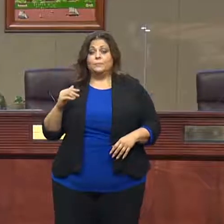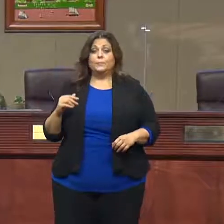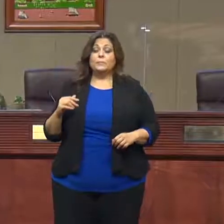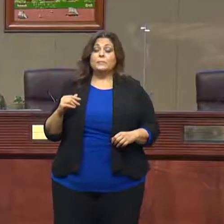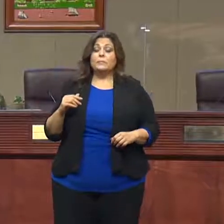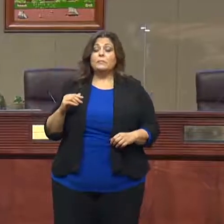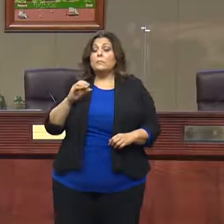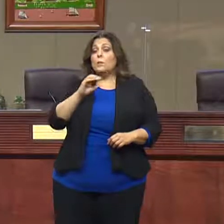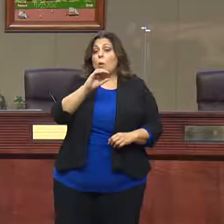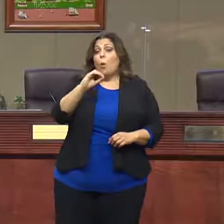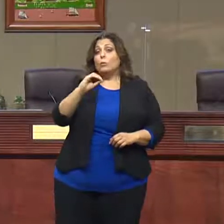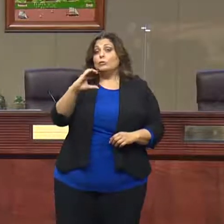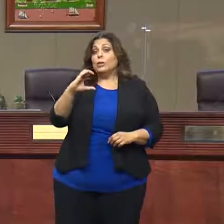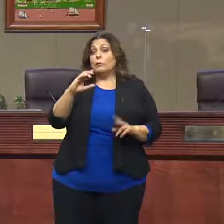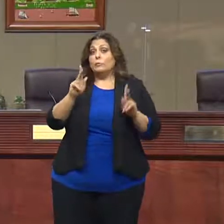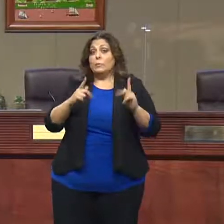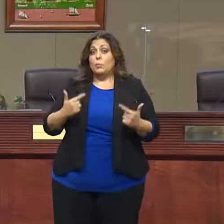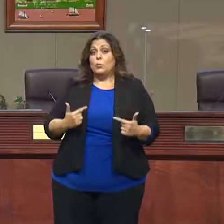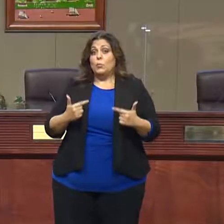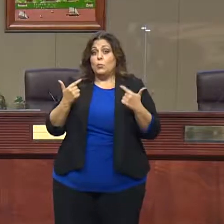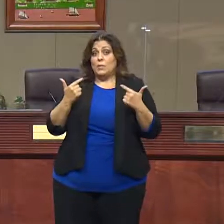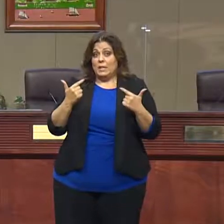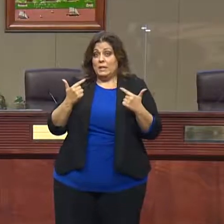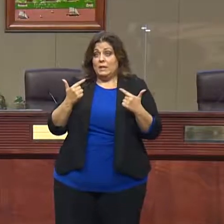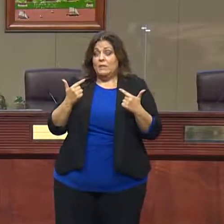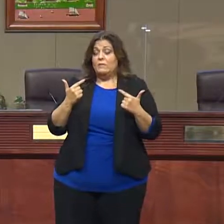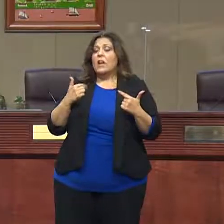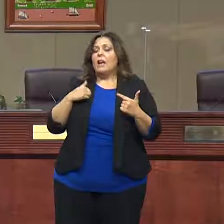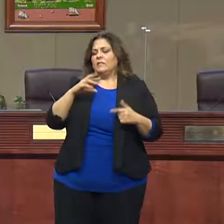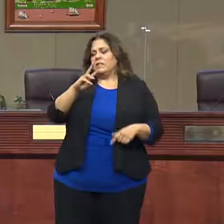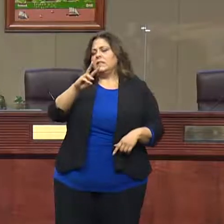Orange County residents, of those,